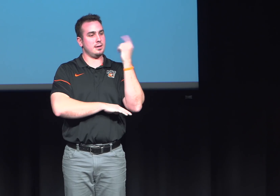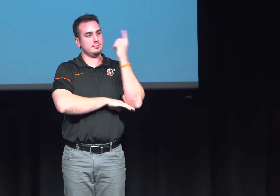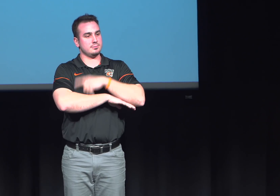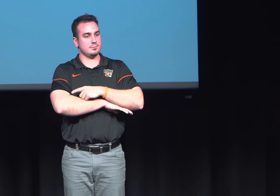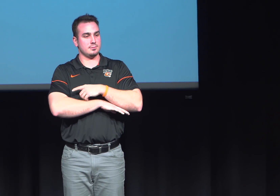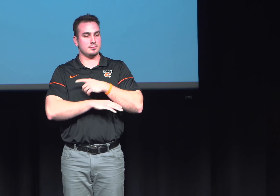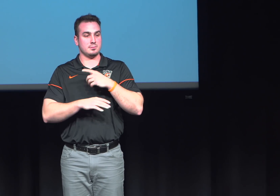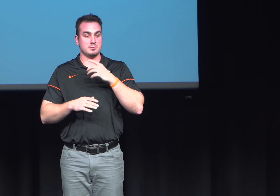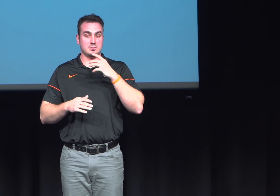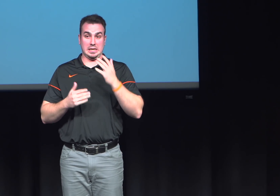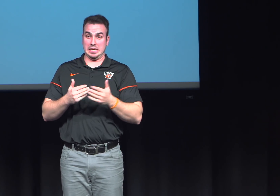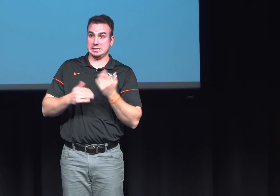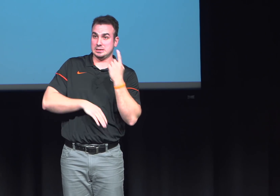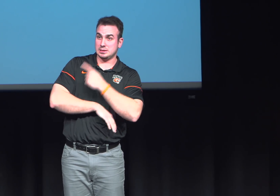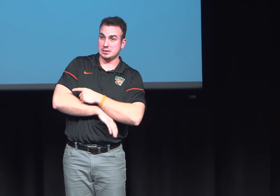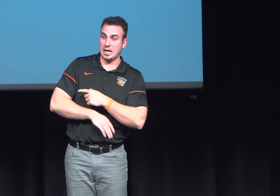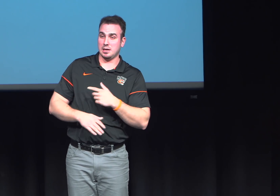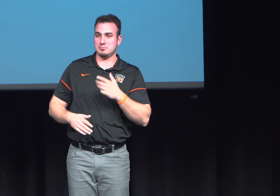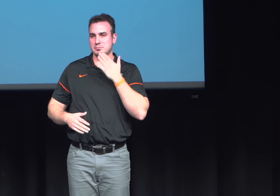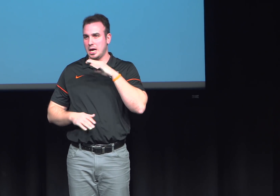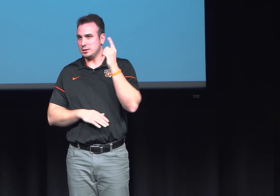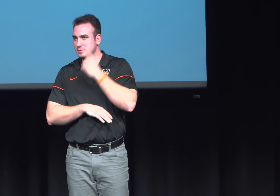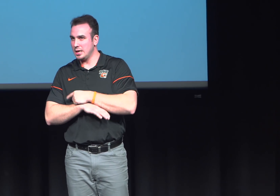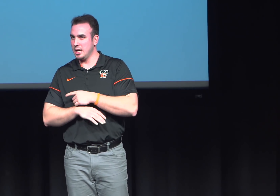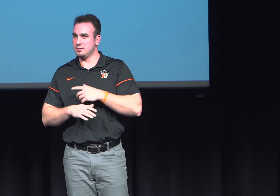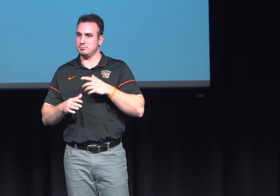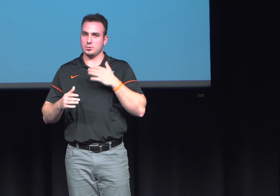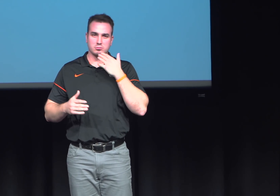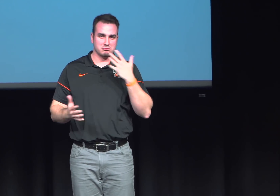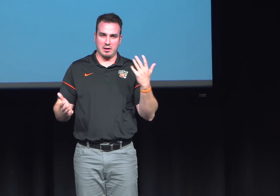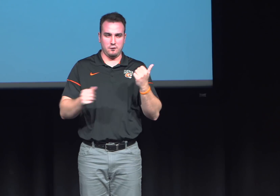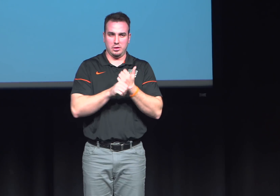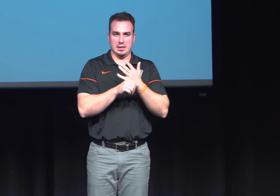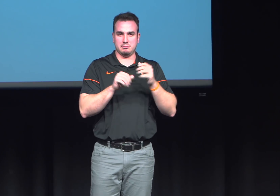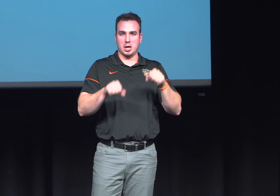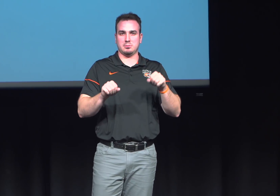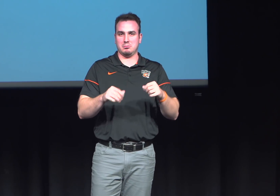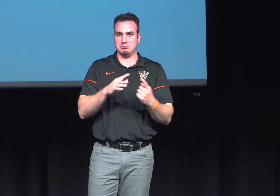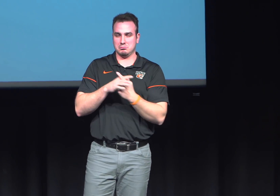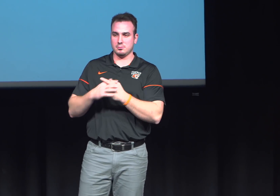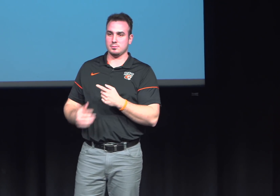have, those types of days. Anything can come up,